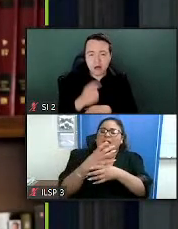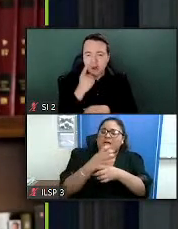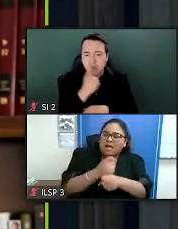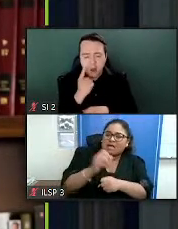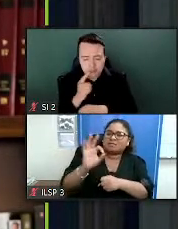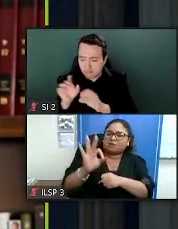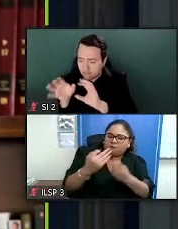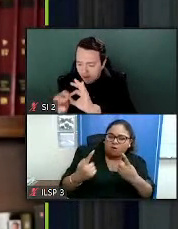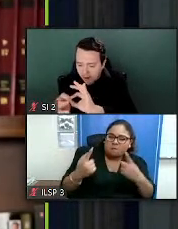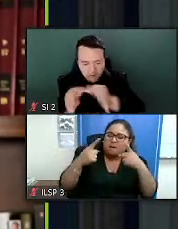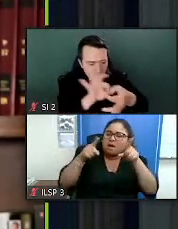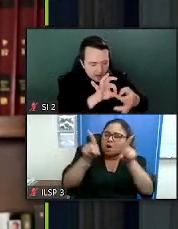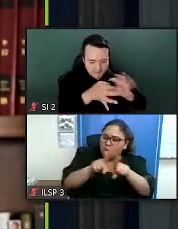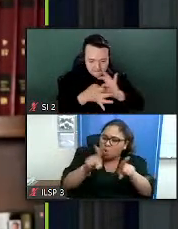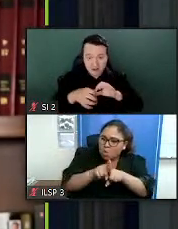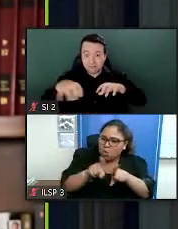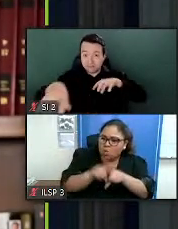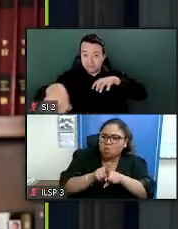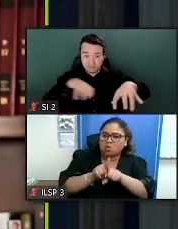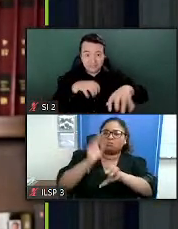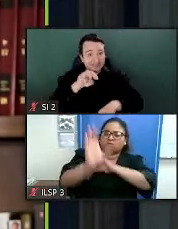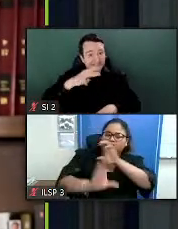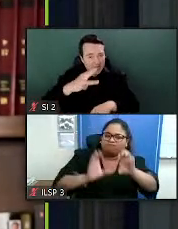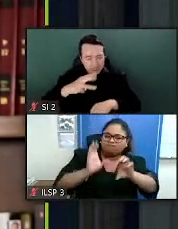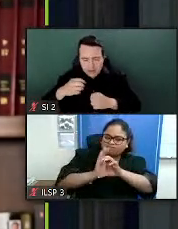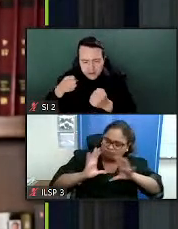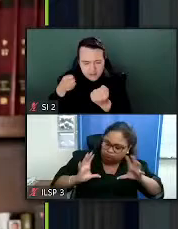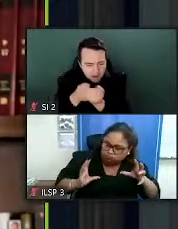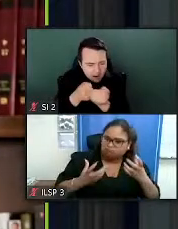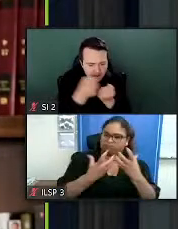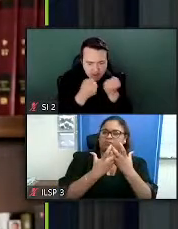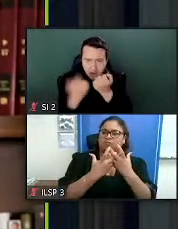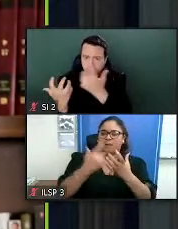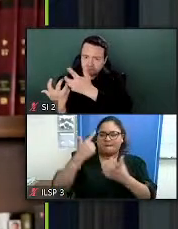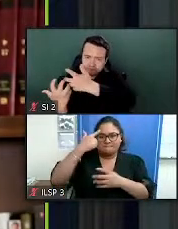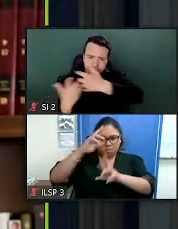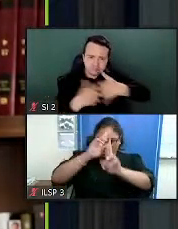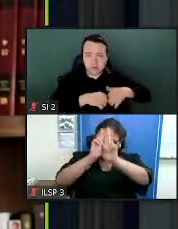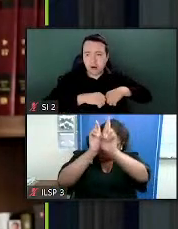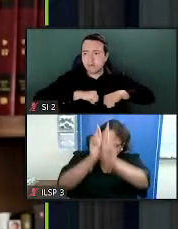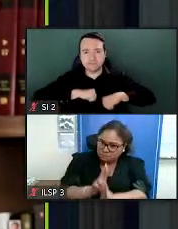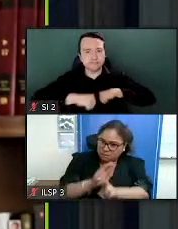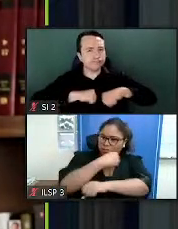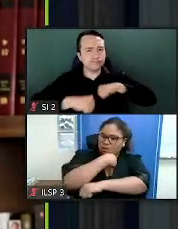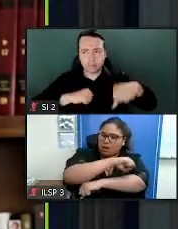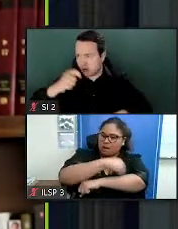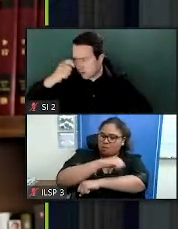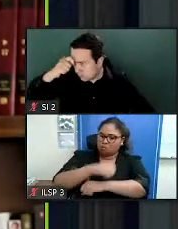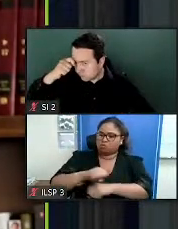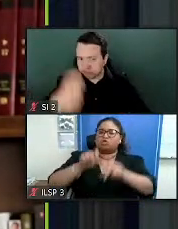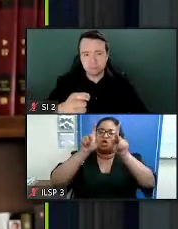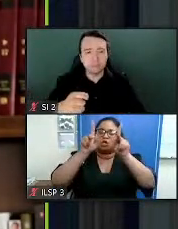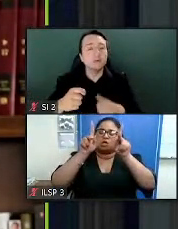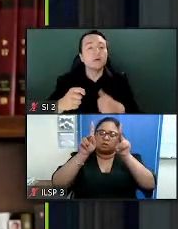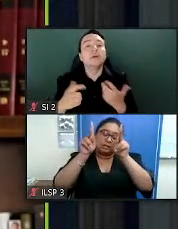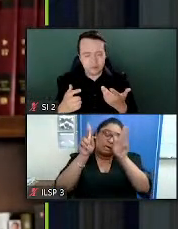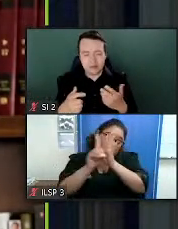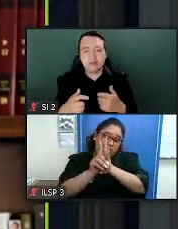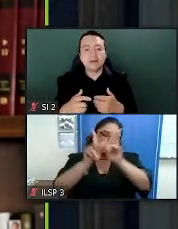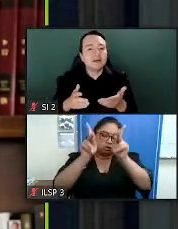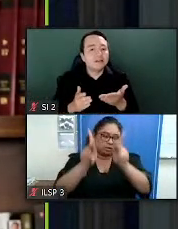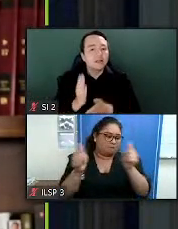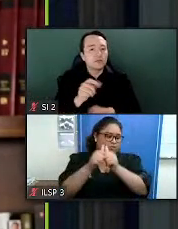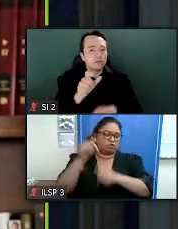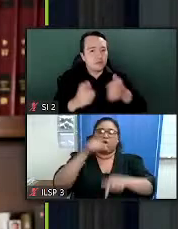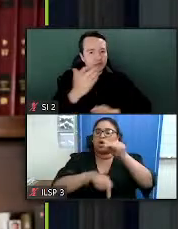that act conjointly in false synteny and synergy for respect and promotion of the rights